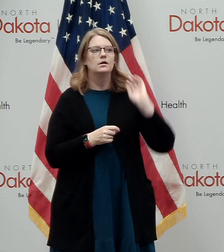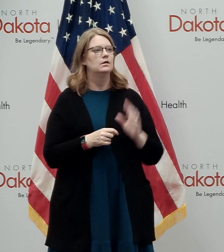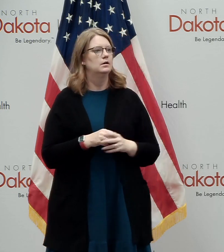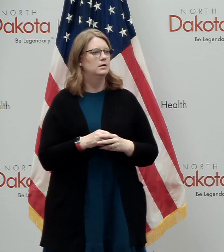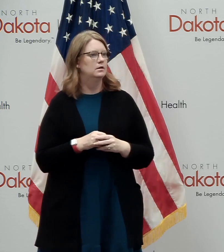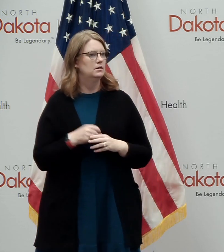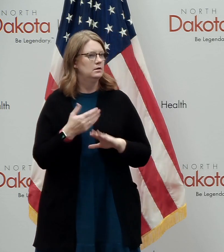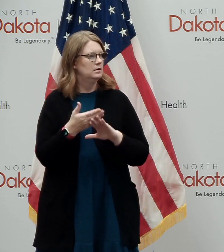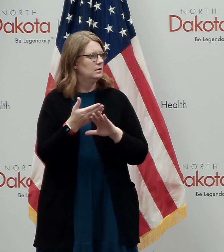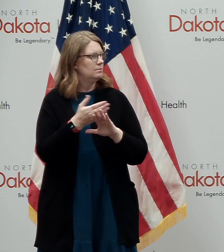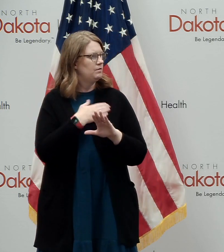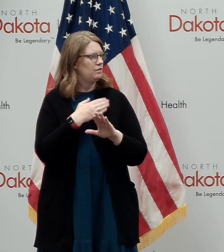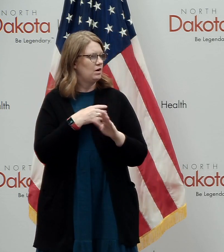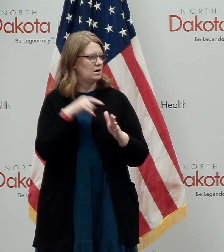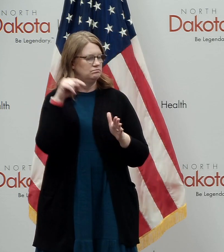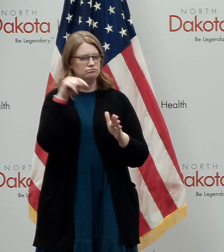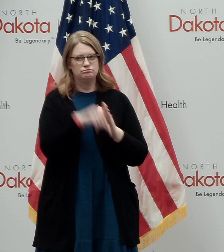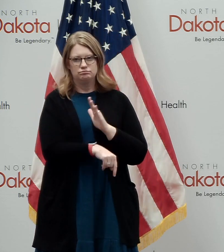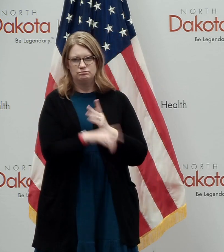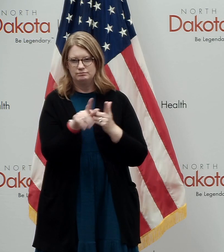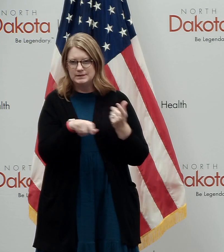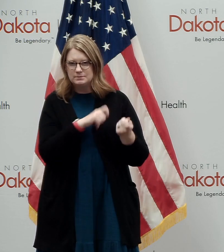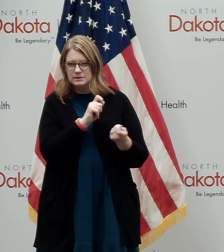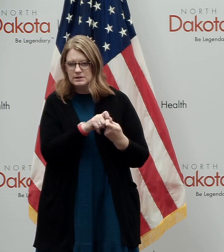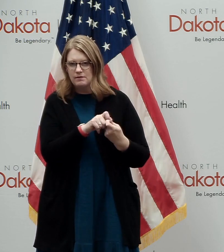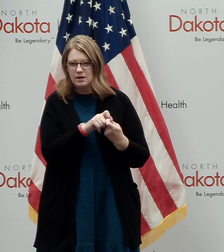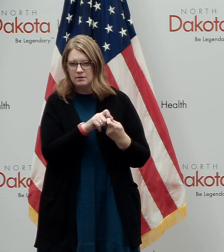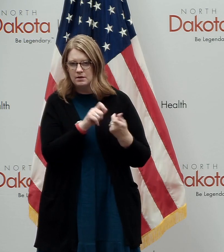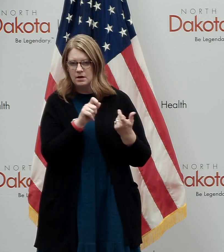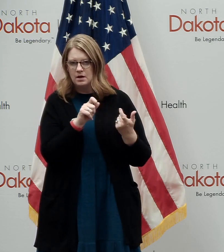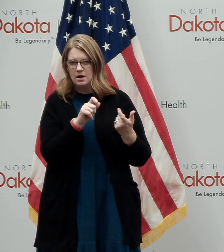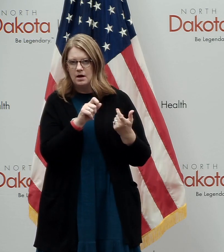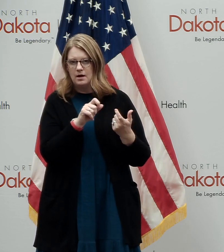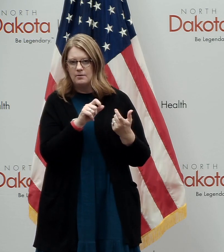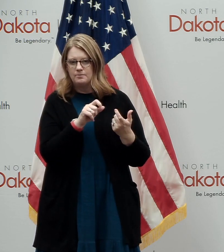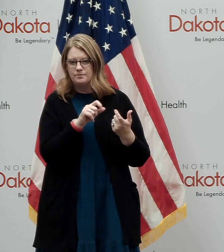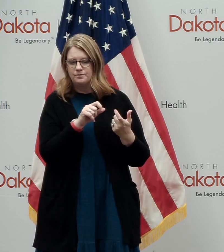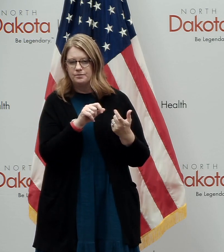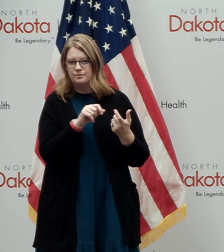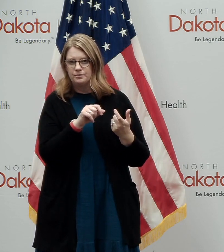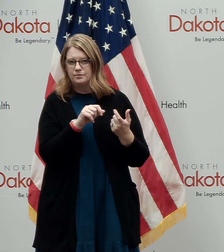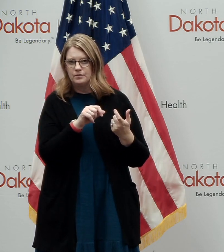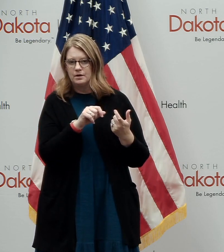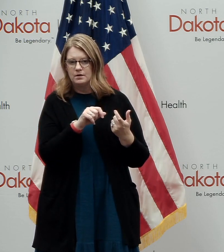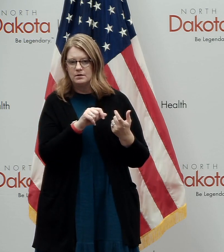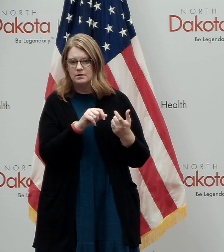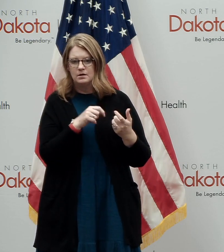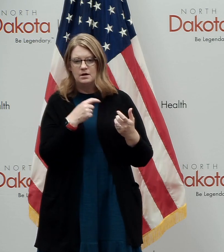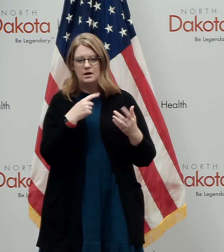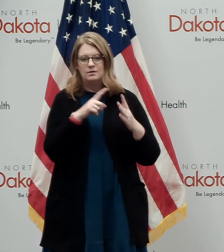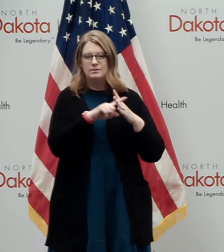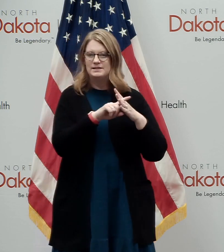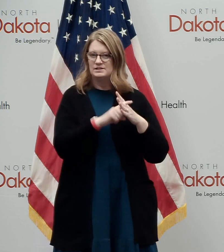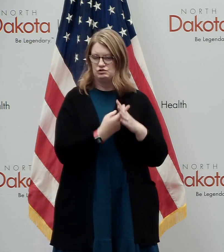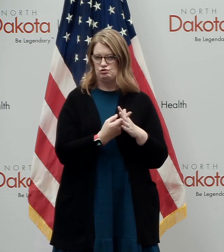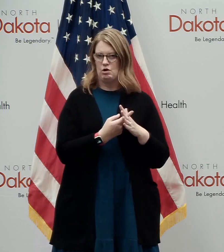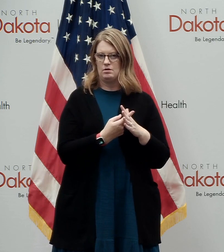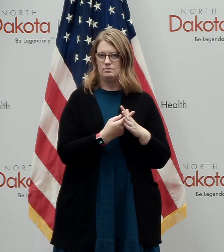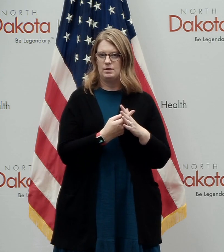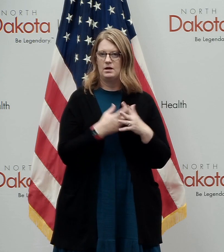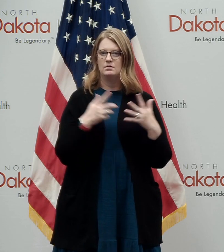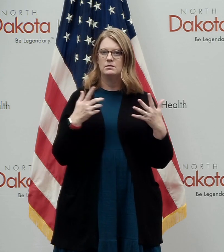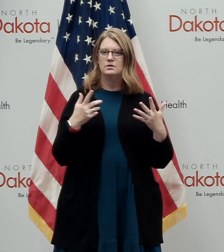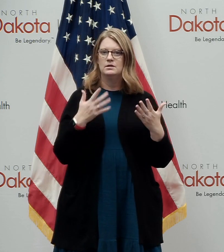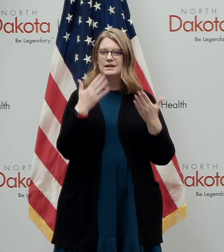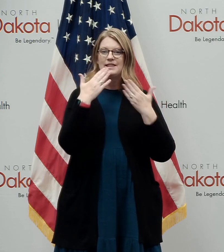some of the aspects of what the voters are able to do, I really want to start out by commending and thanking